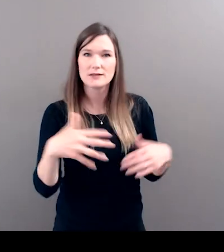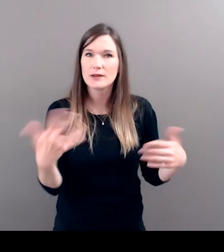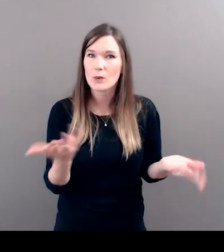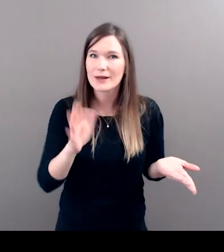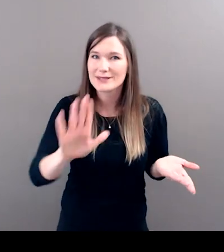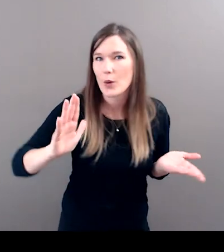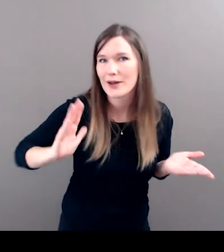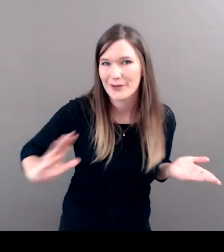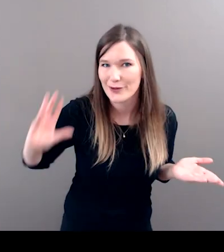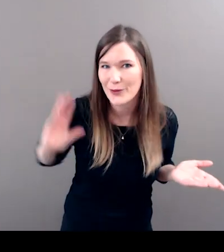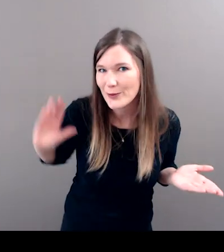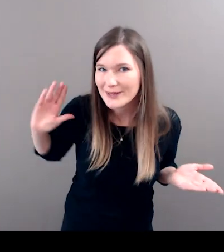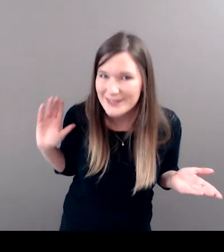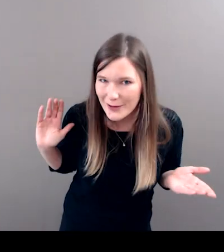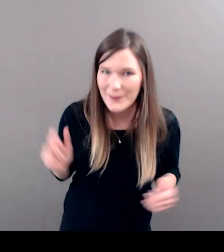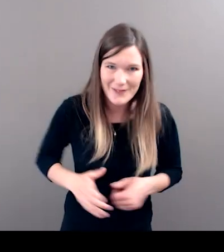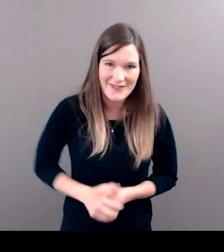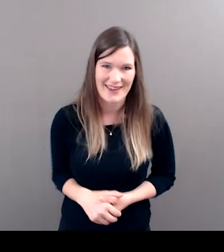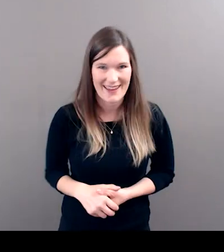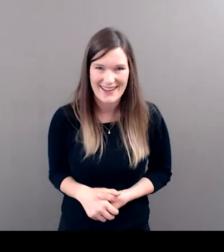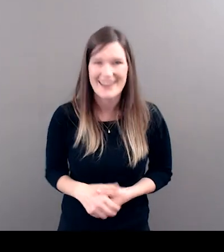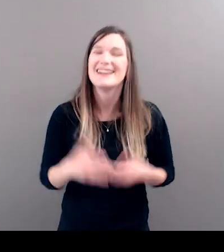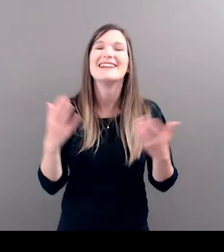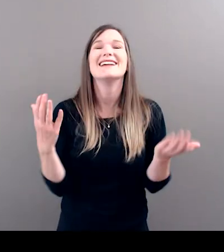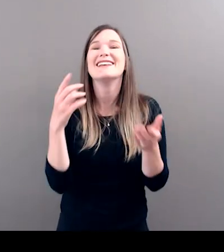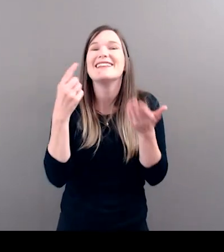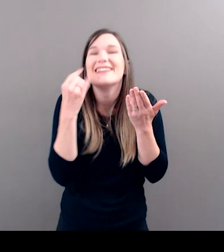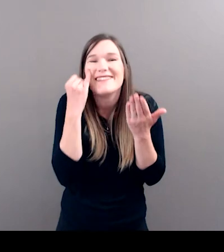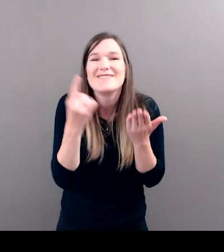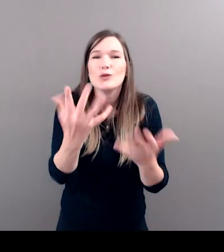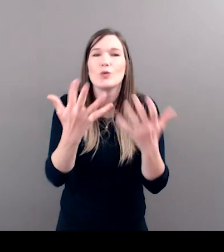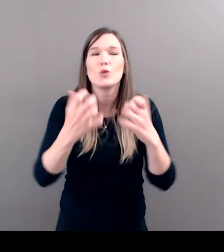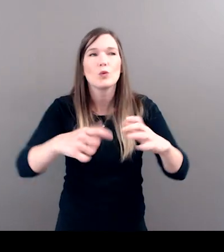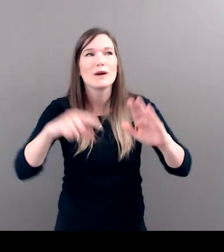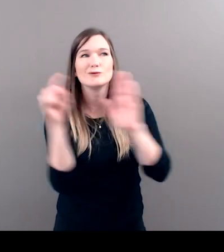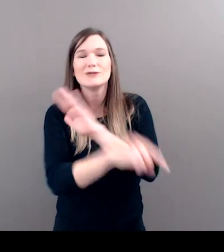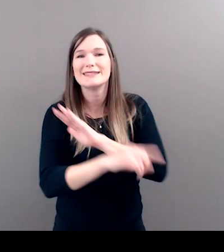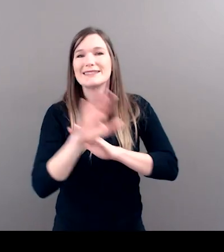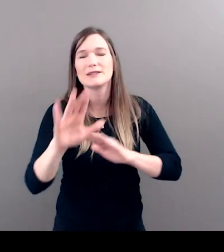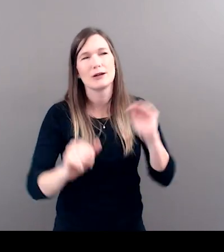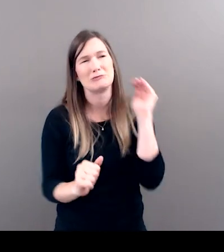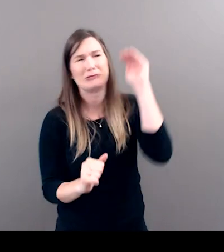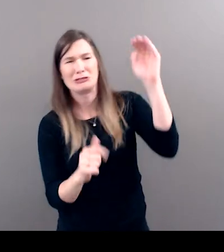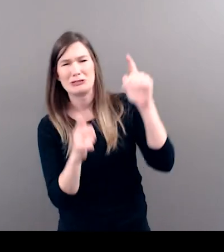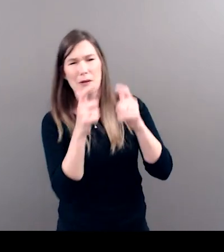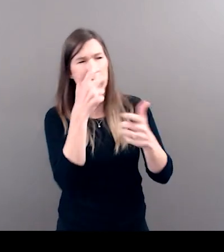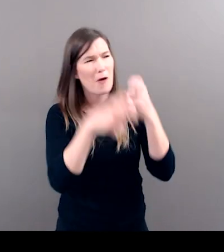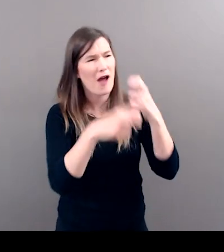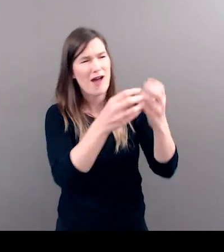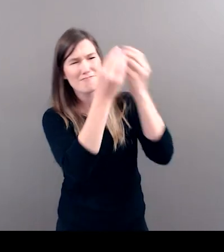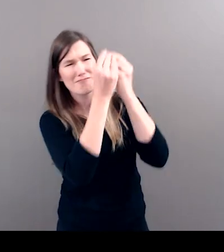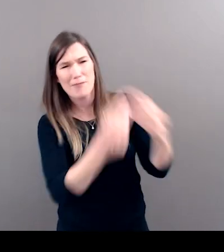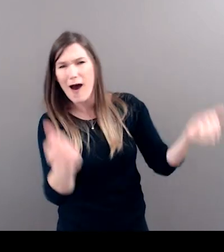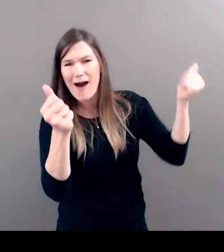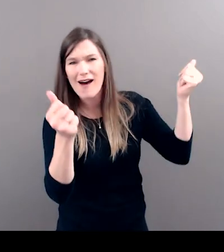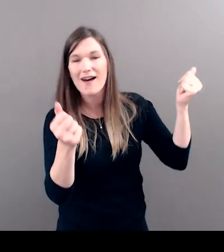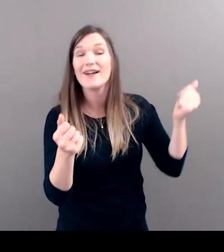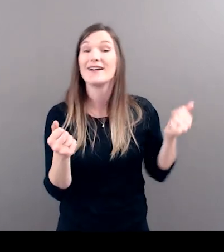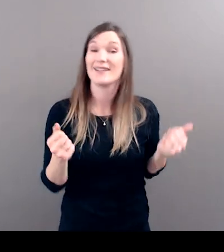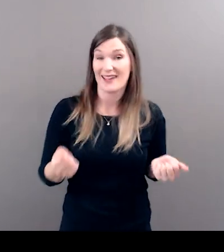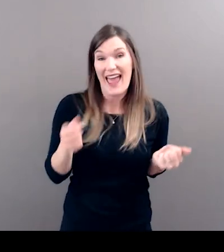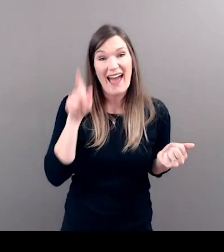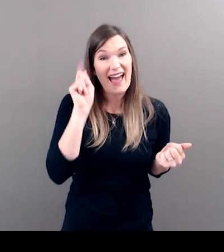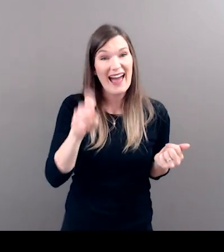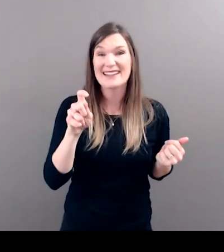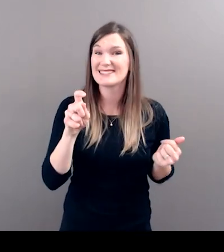killer, there is something in your life. There's something about you that needs to be in the past. It needs